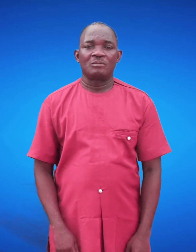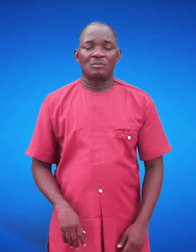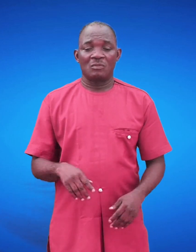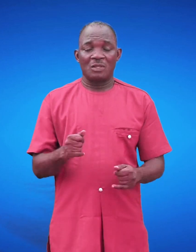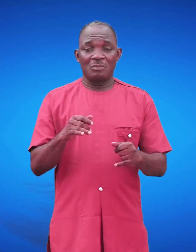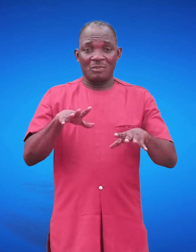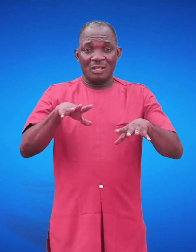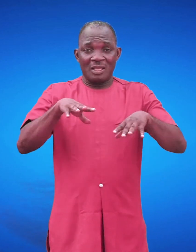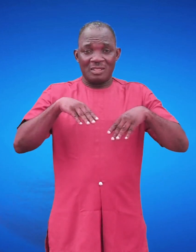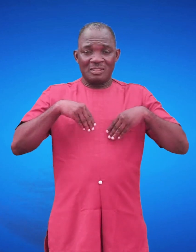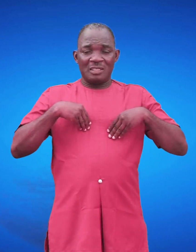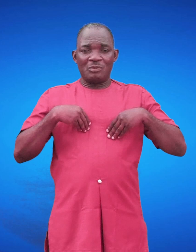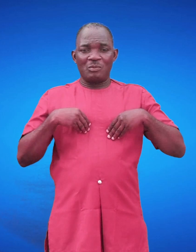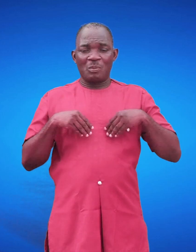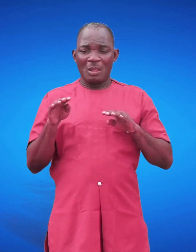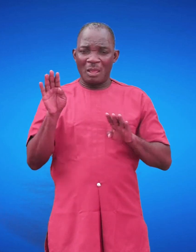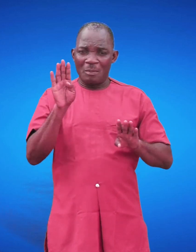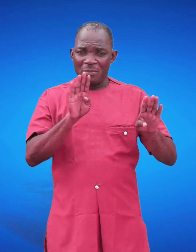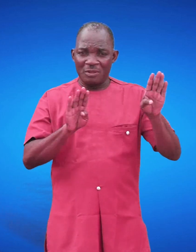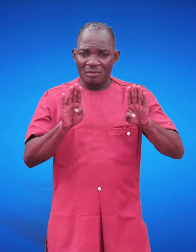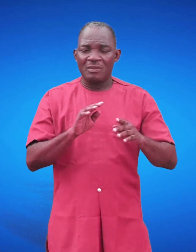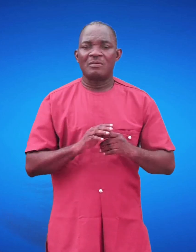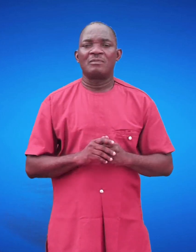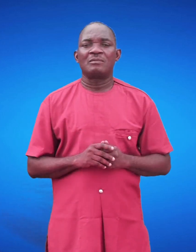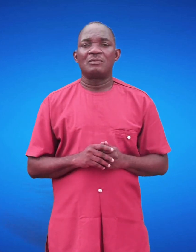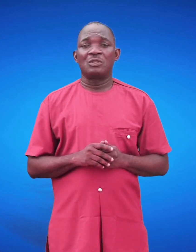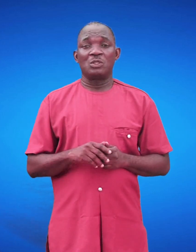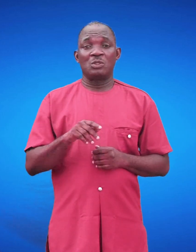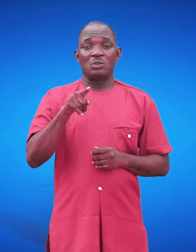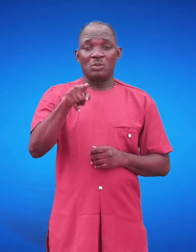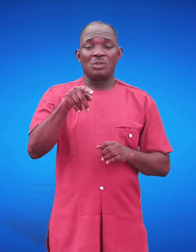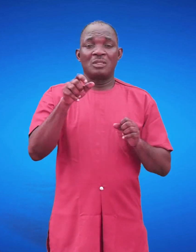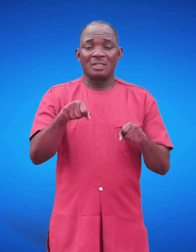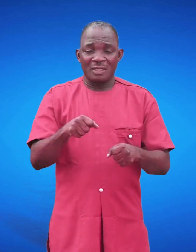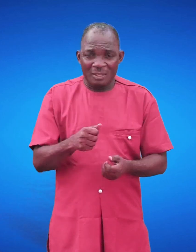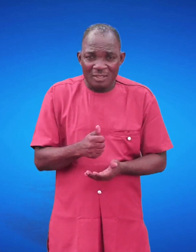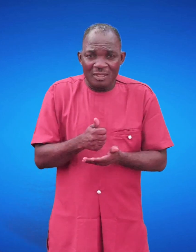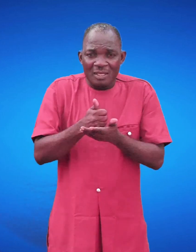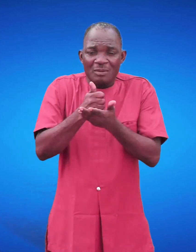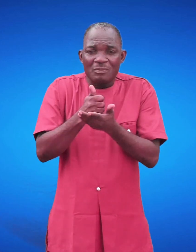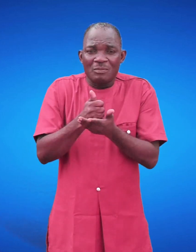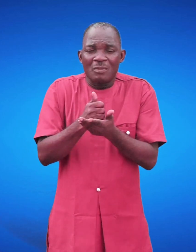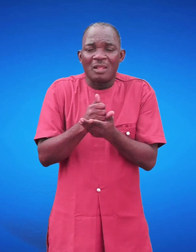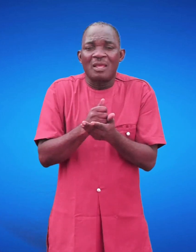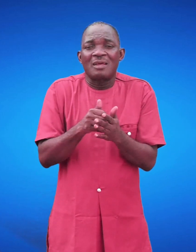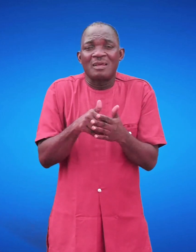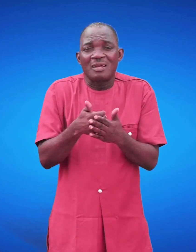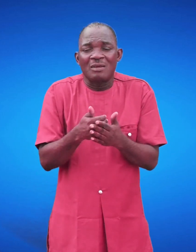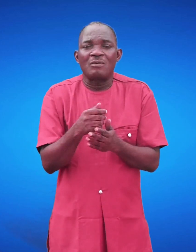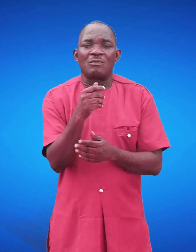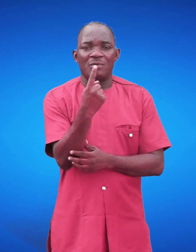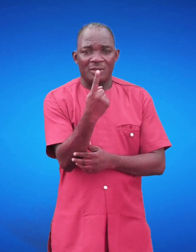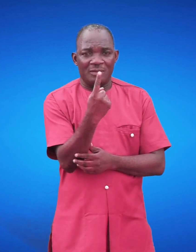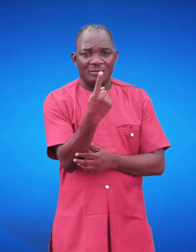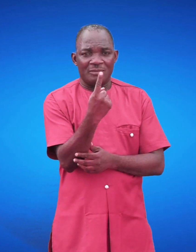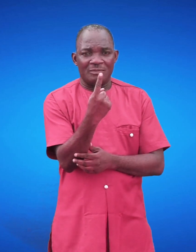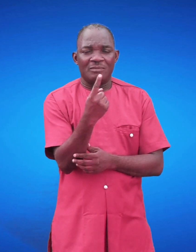Acceptable behavior. You can help by 1.